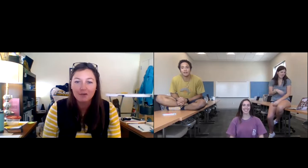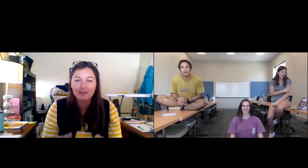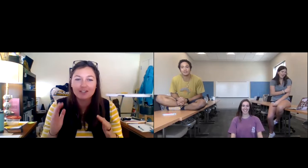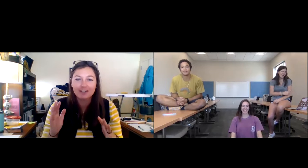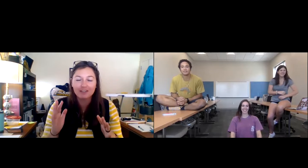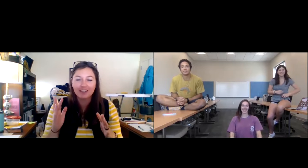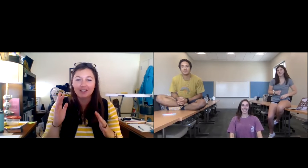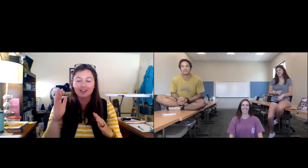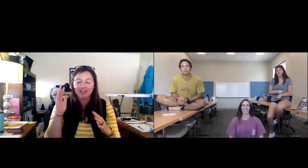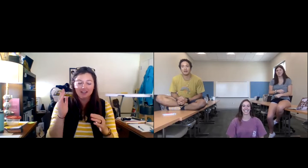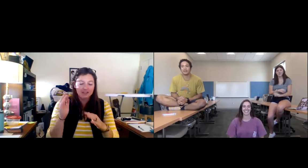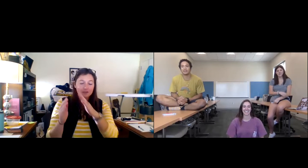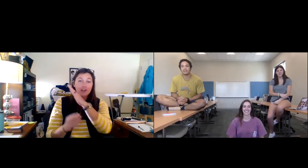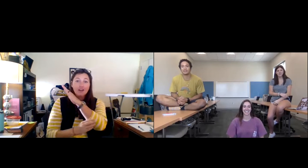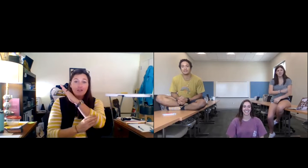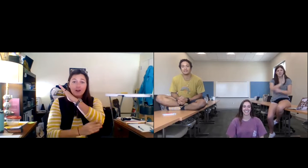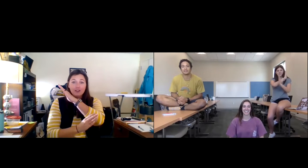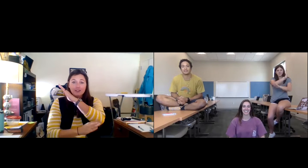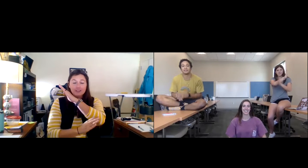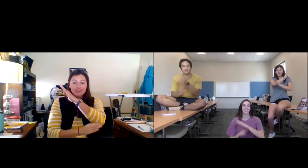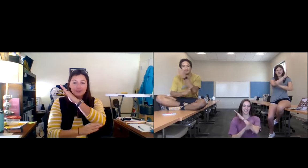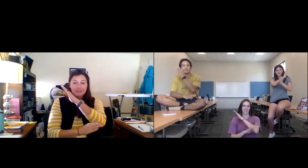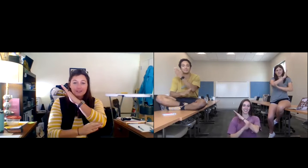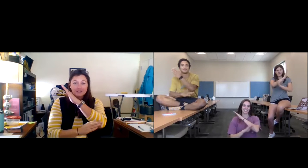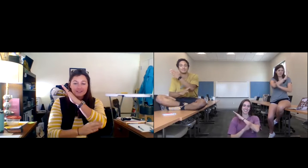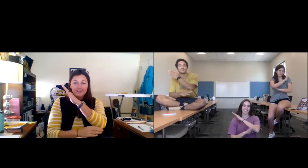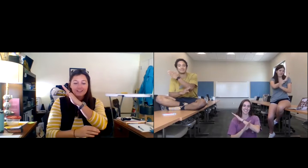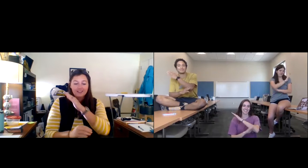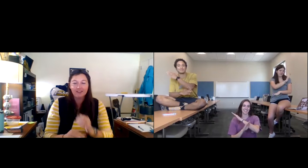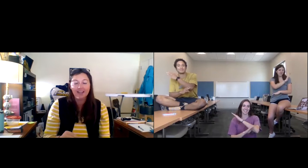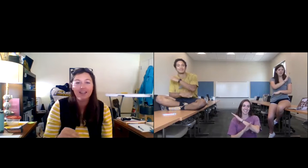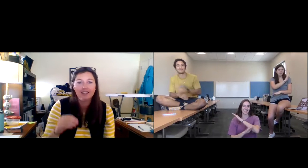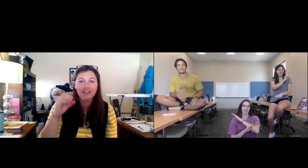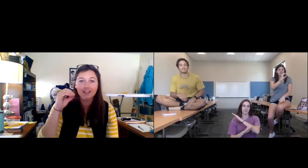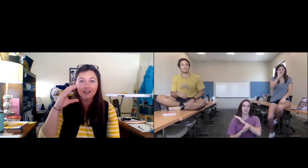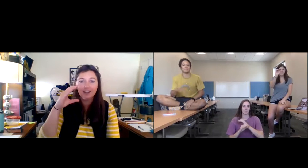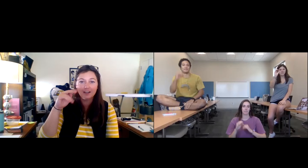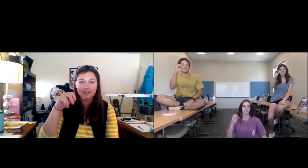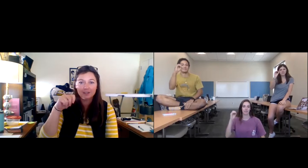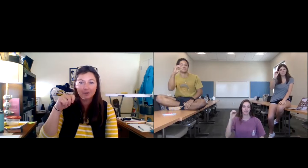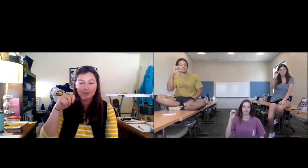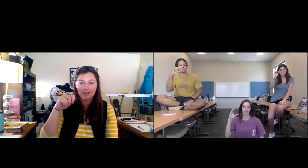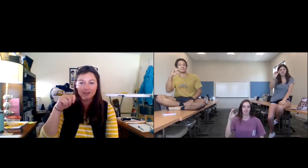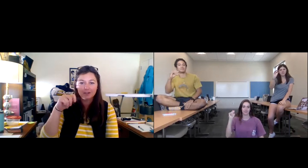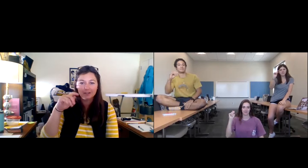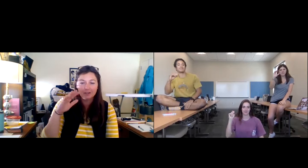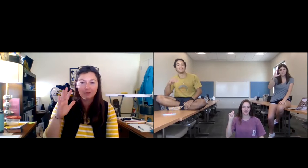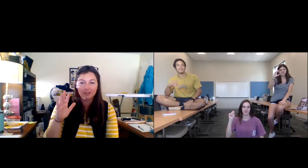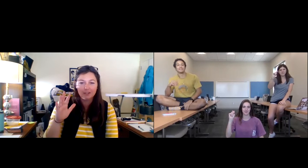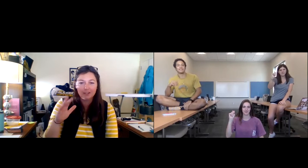I'm getting it. Okay. So we've got fall. Fall. Okay. And then October. You can see.